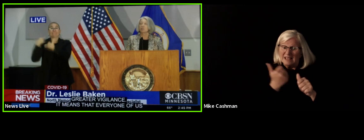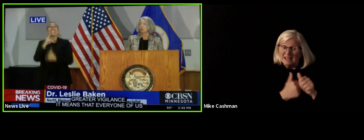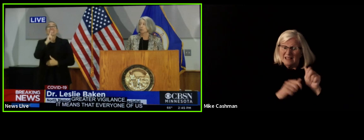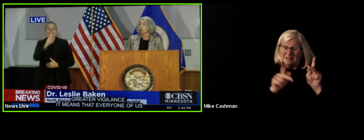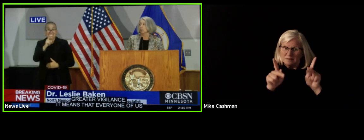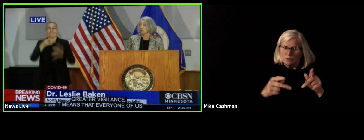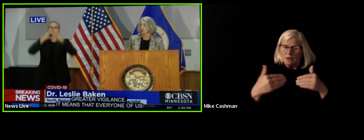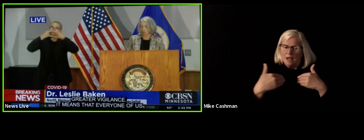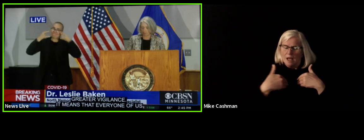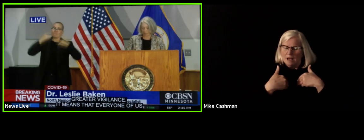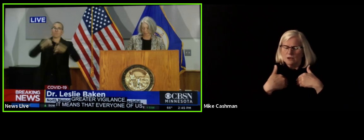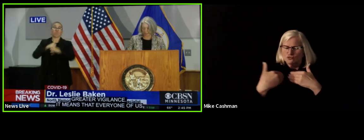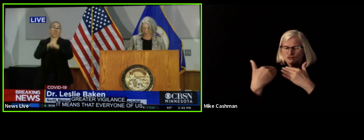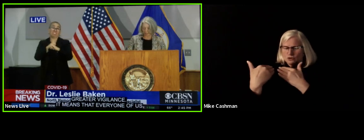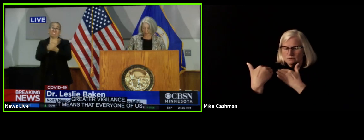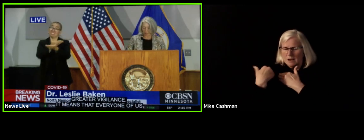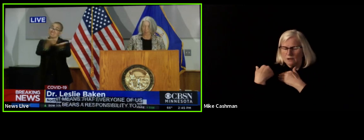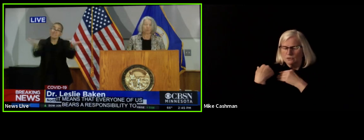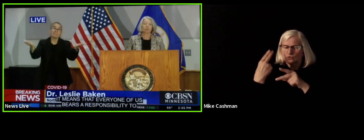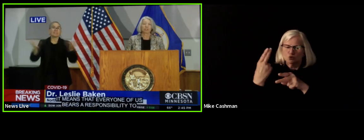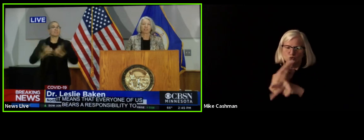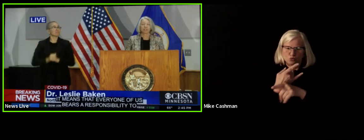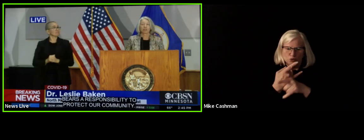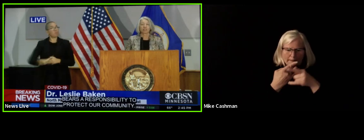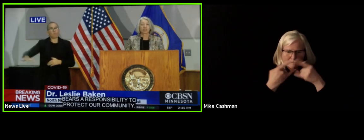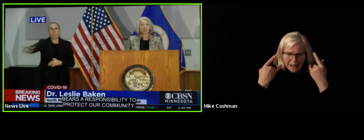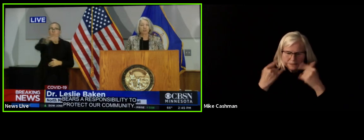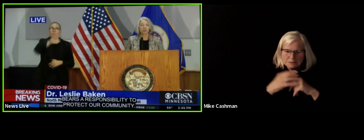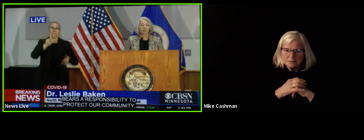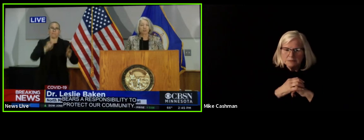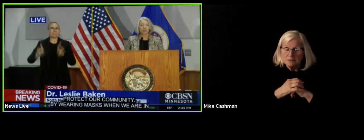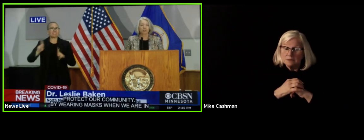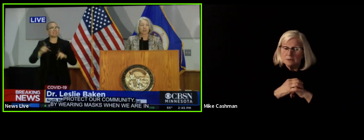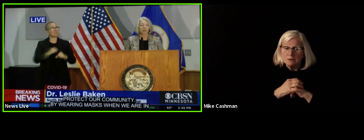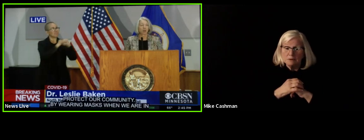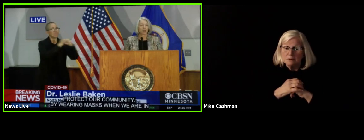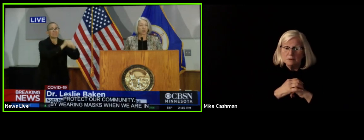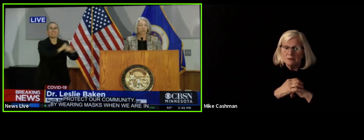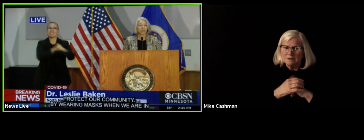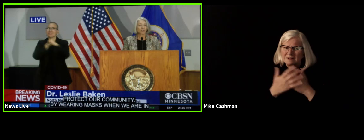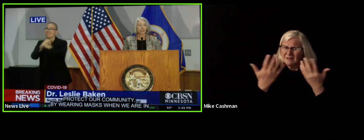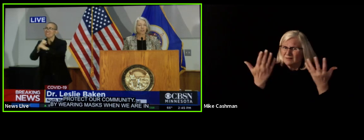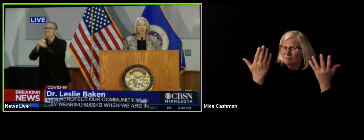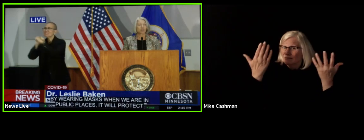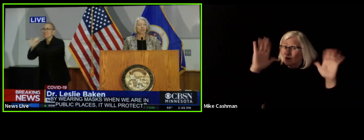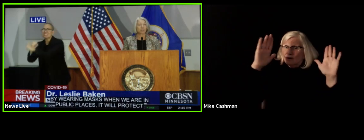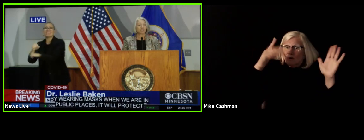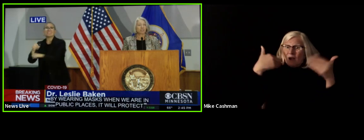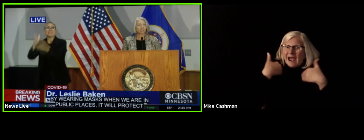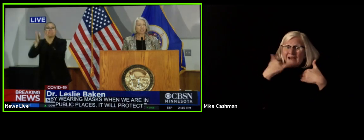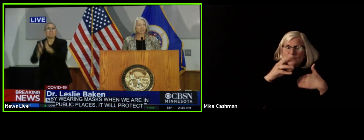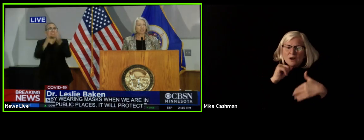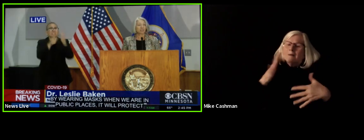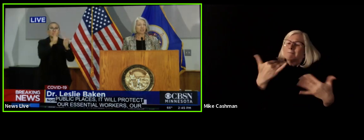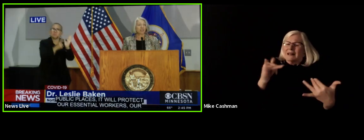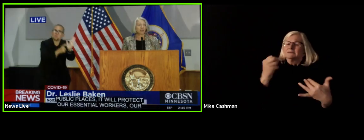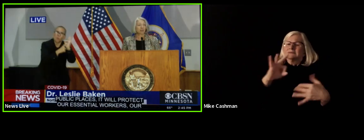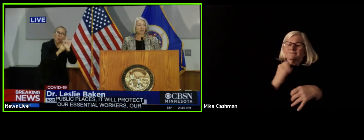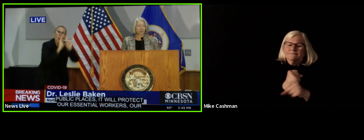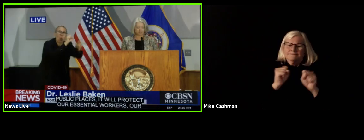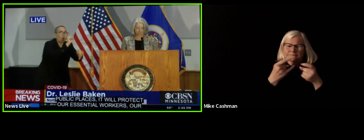masks when we are in public places, it will protect our essential workers, our co-workers, our families, and